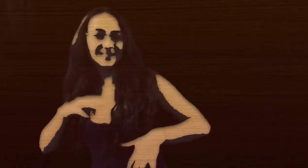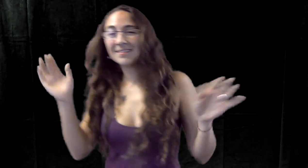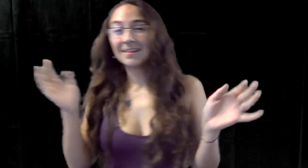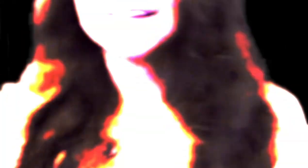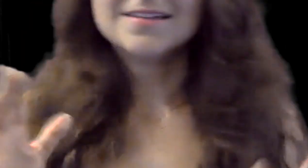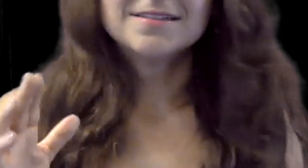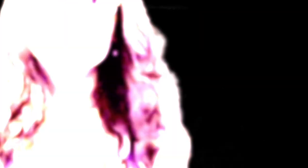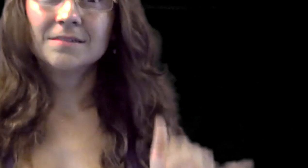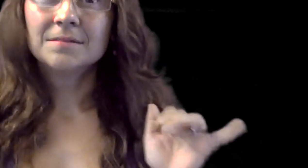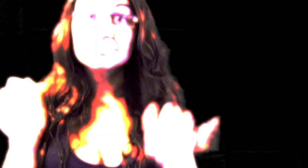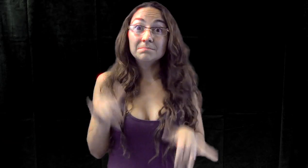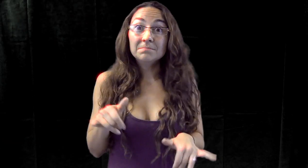Thank you.